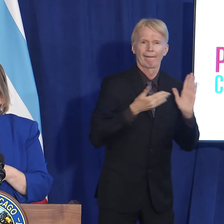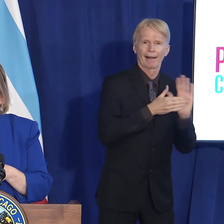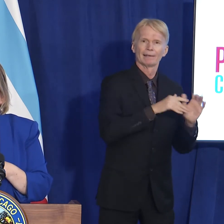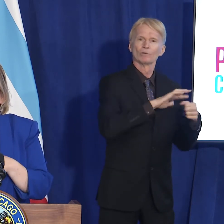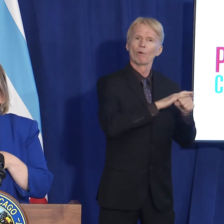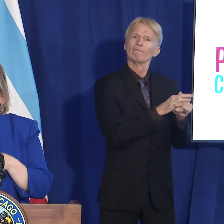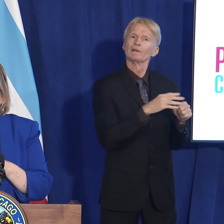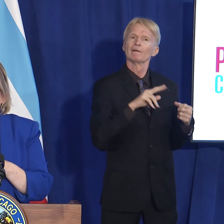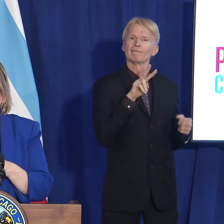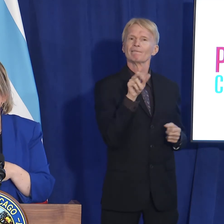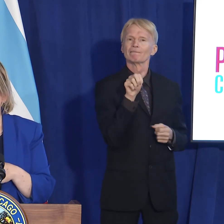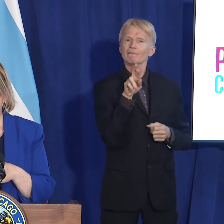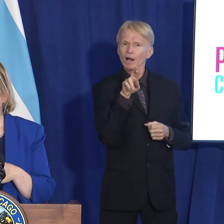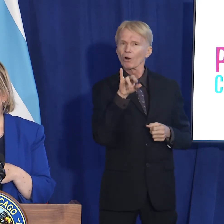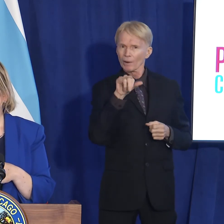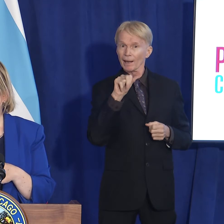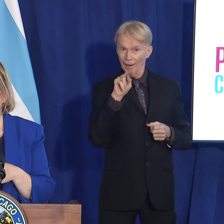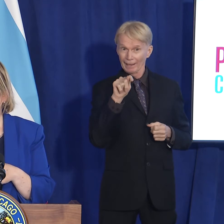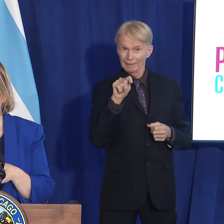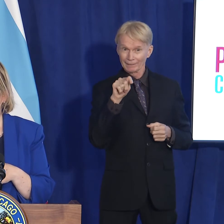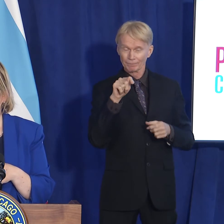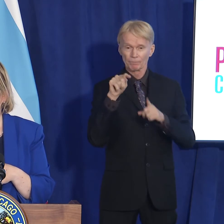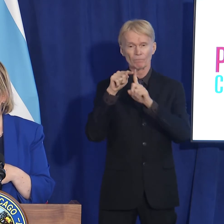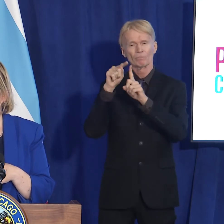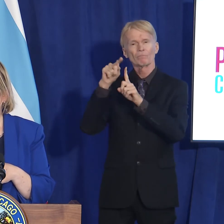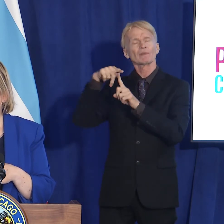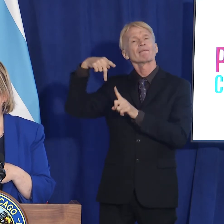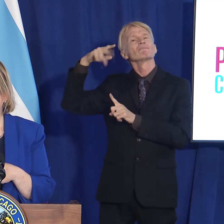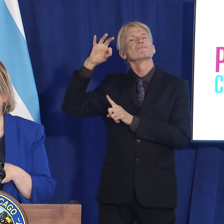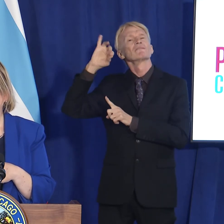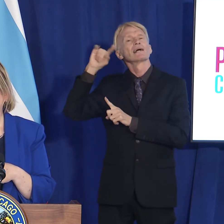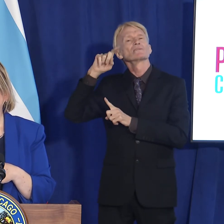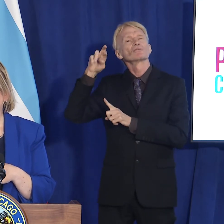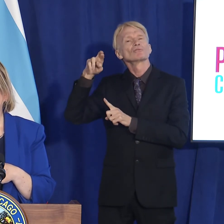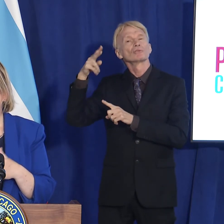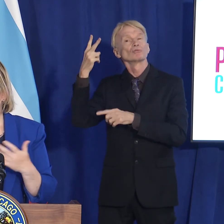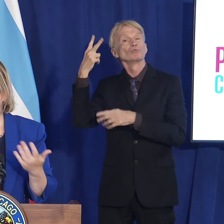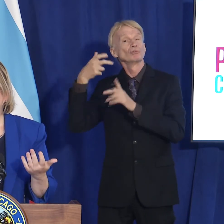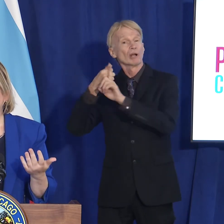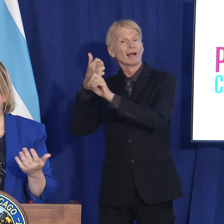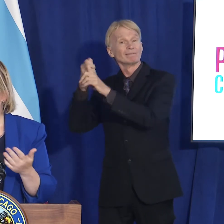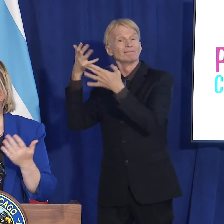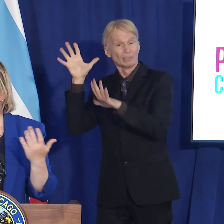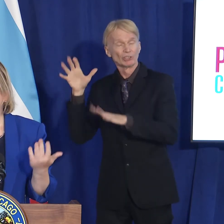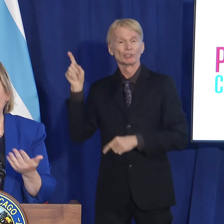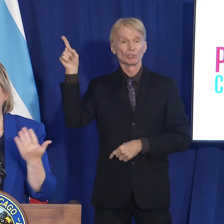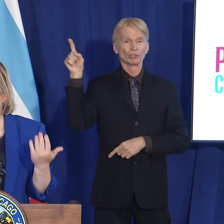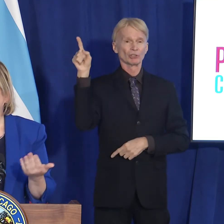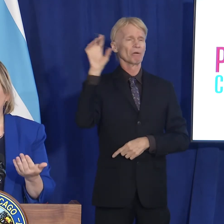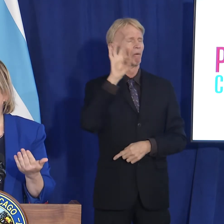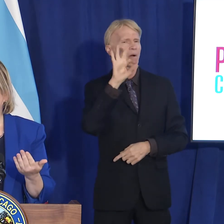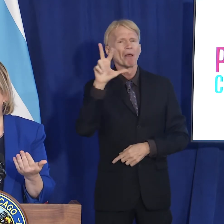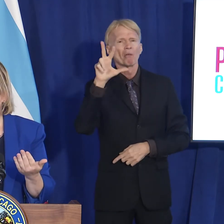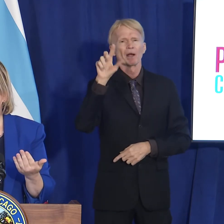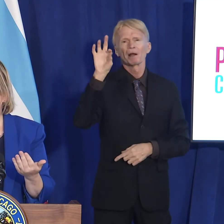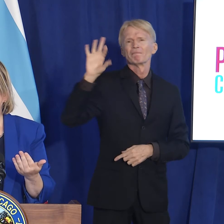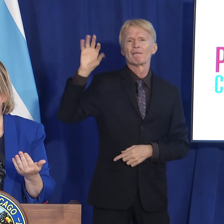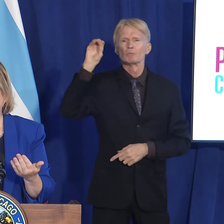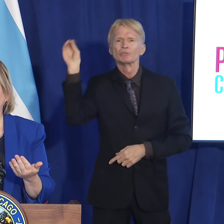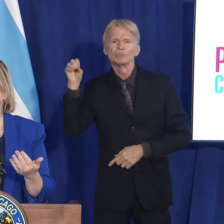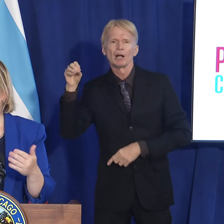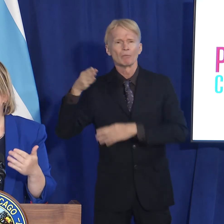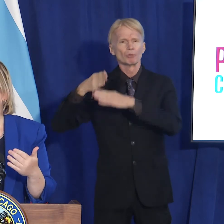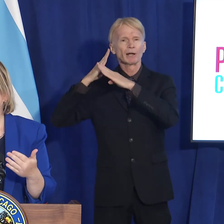Delta variant that showed the Pfizer vaccine, for example, if people got both doses, it went from being in the 93 to